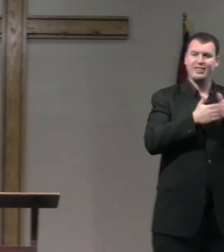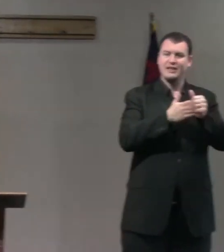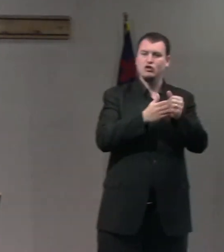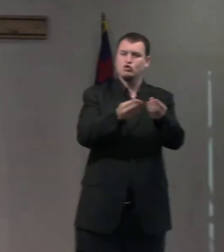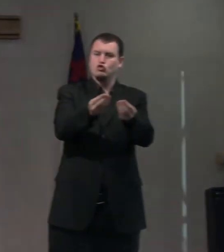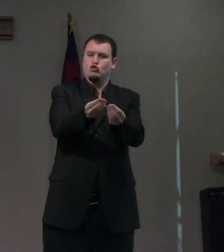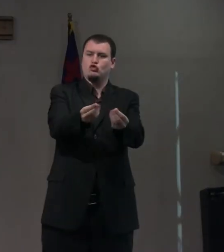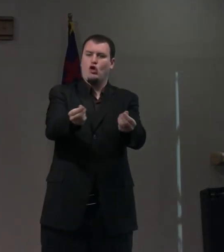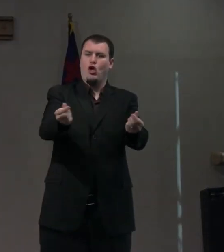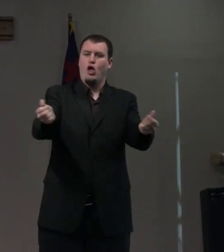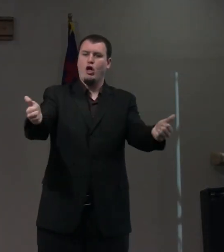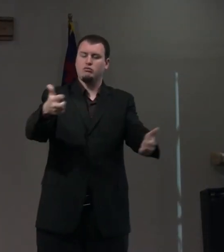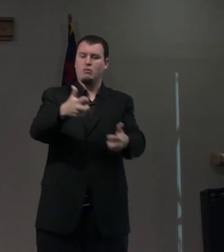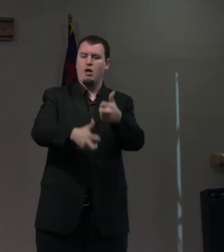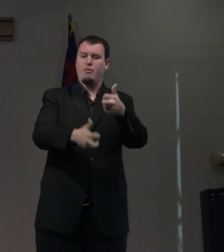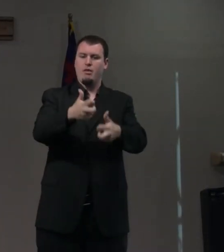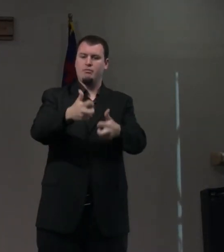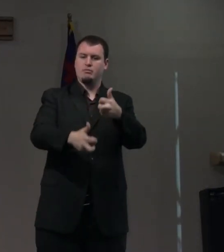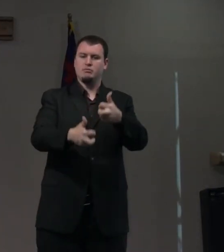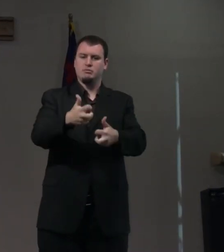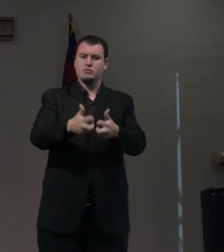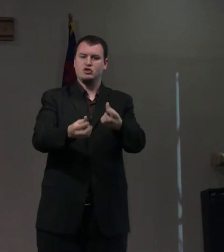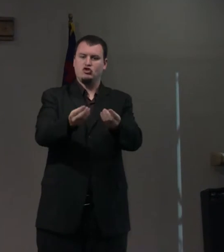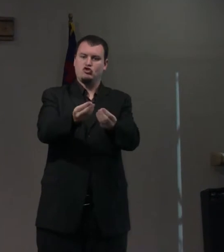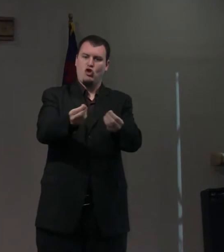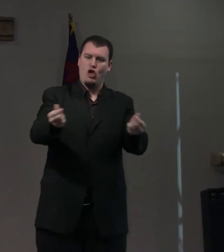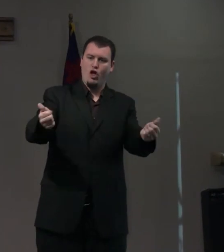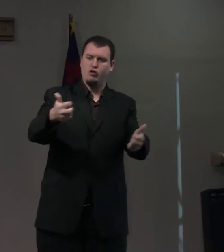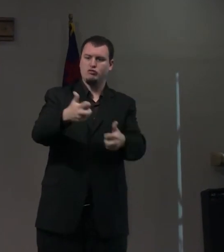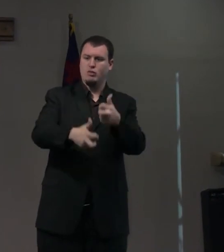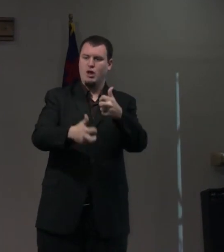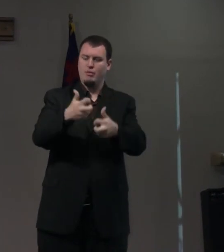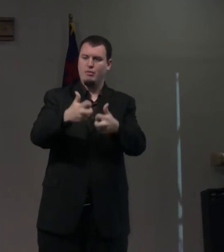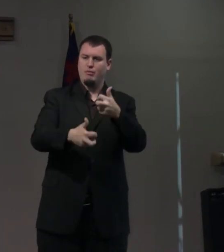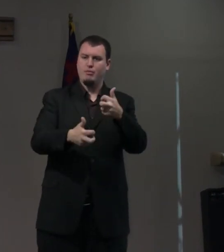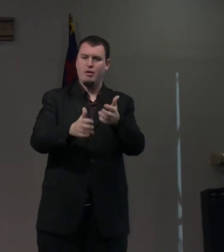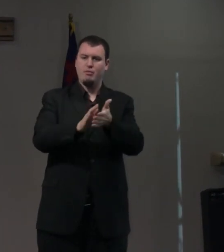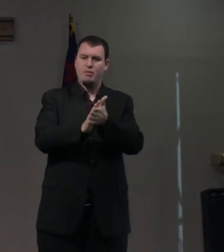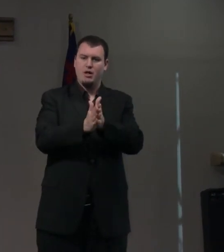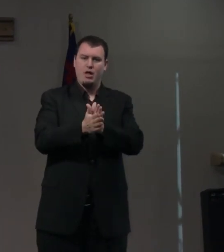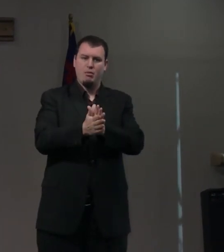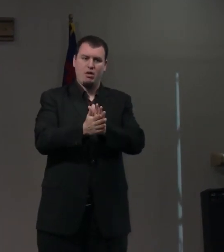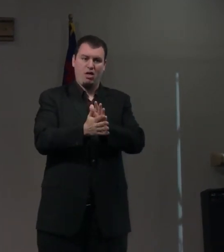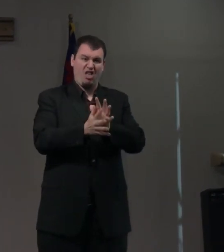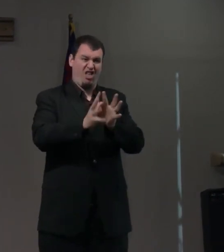Third, the servant leader resolves differences, solves problems,